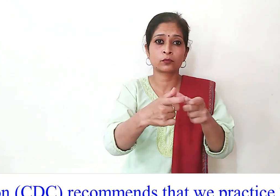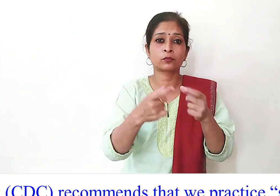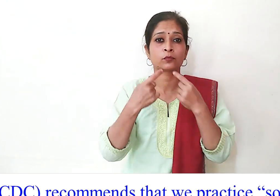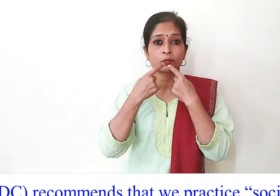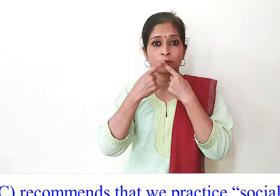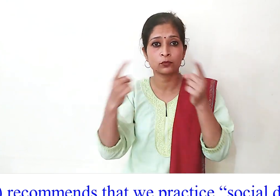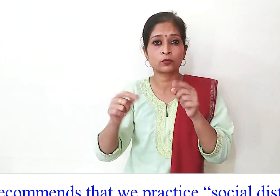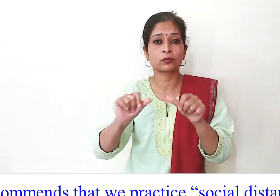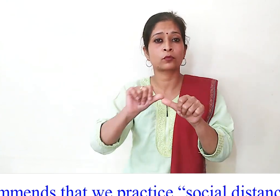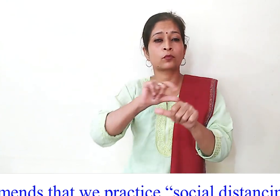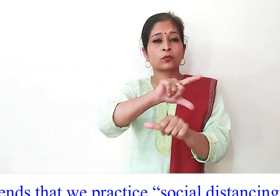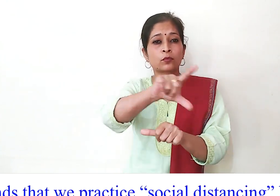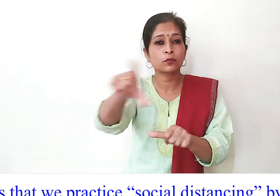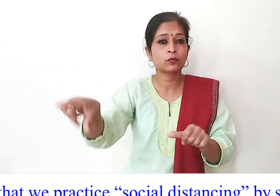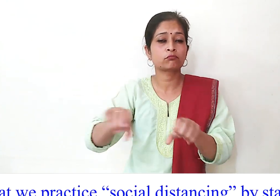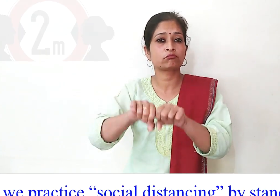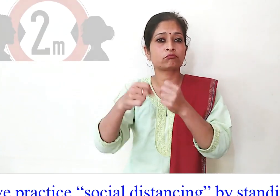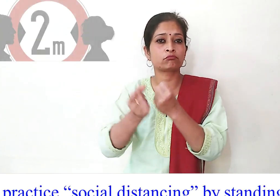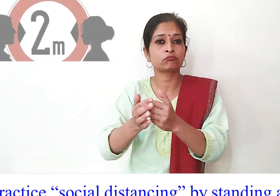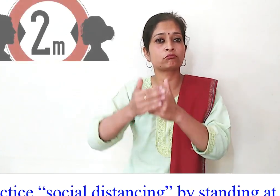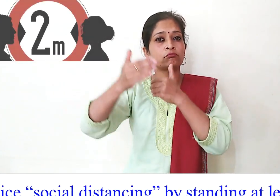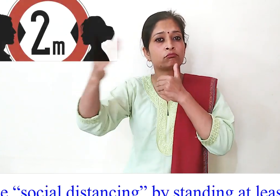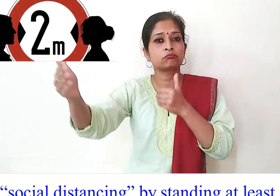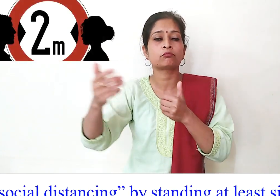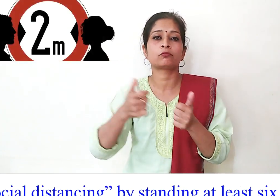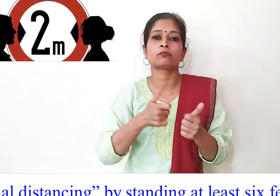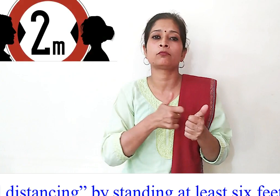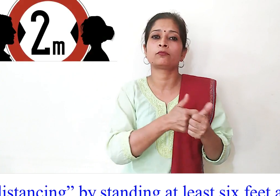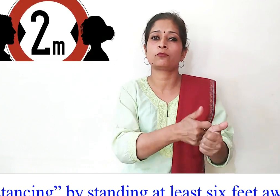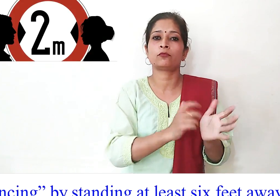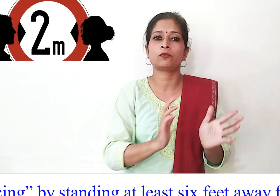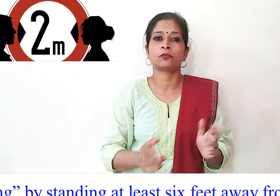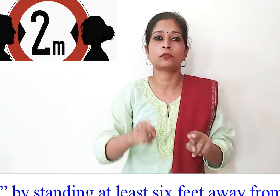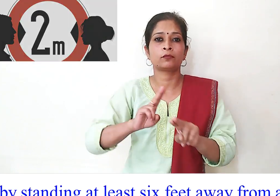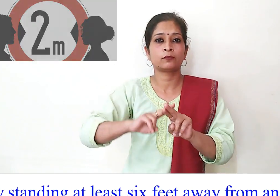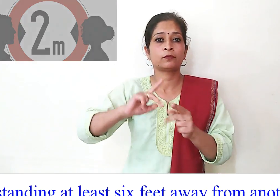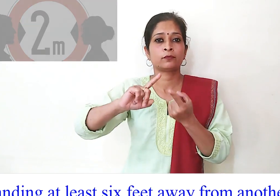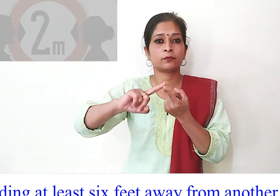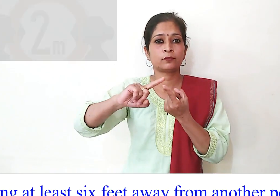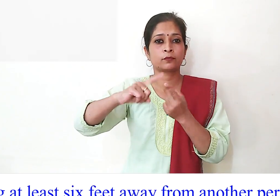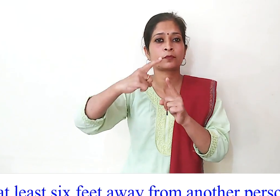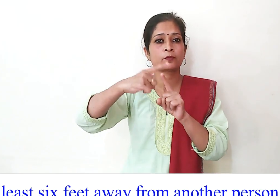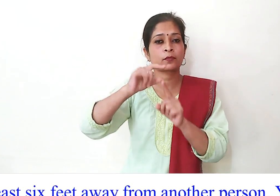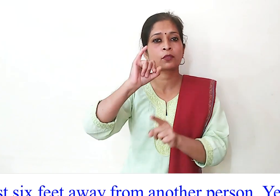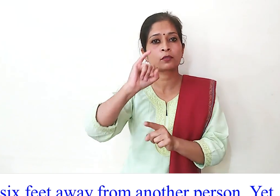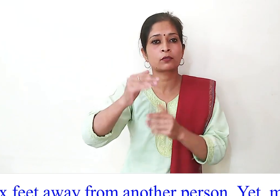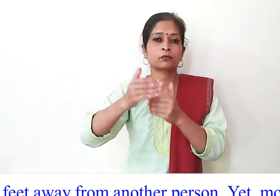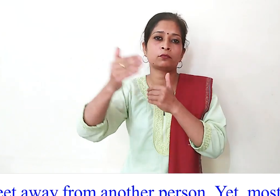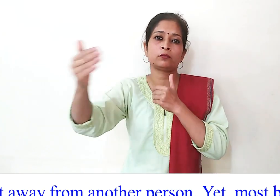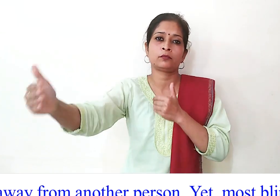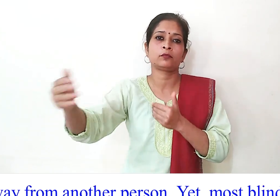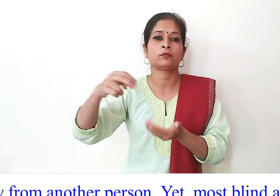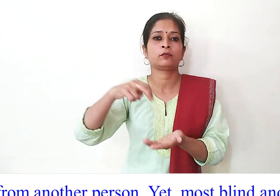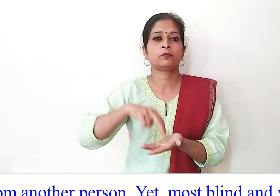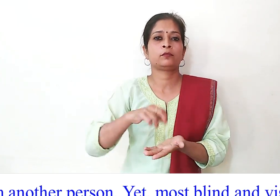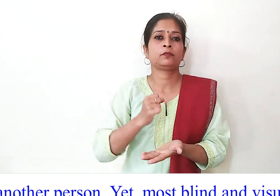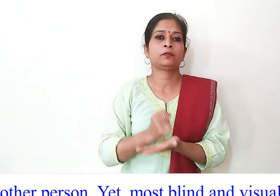we practice social distancing by standing at least 6 feet away from another person. Yet,